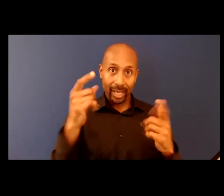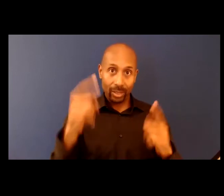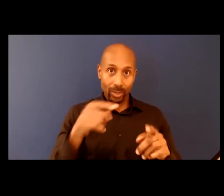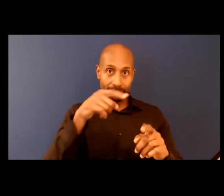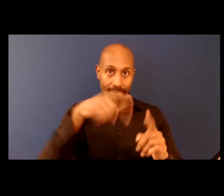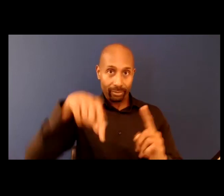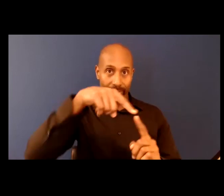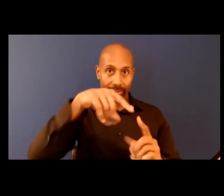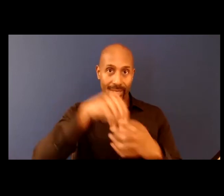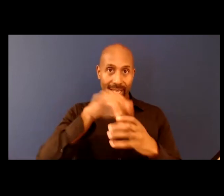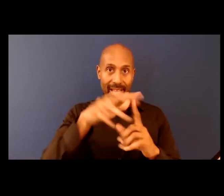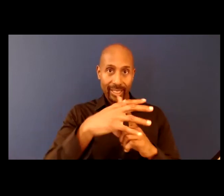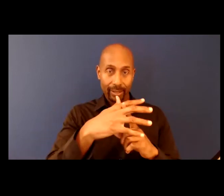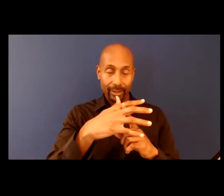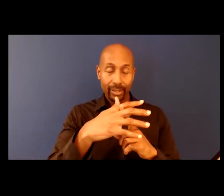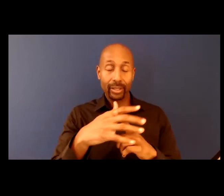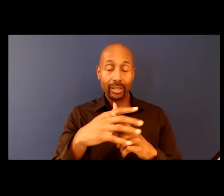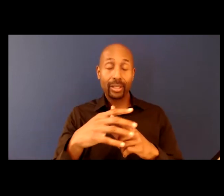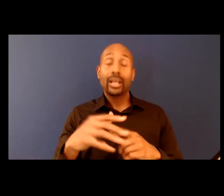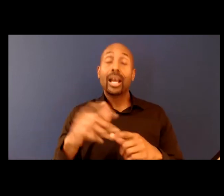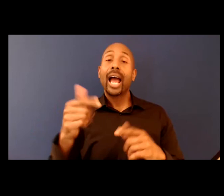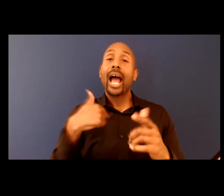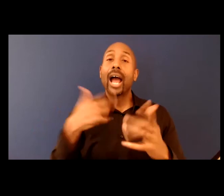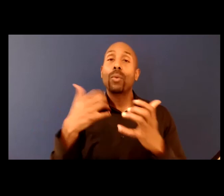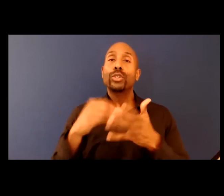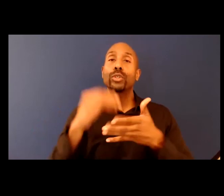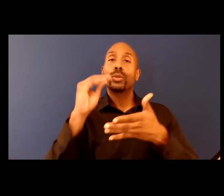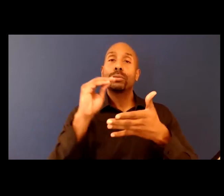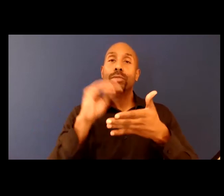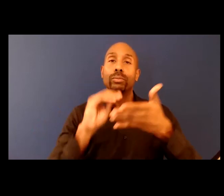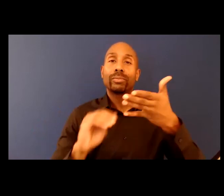At that time, what did you want?